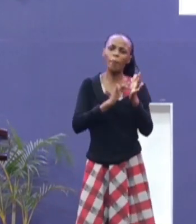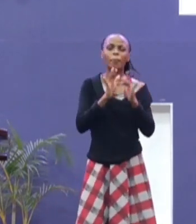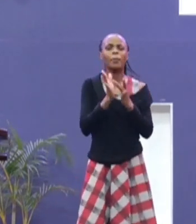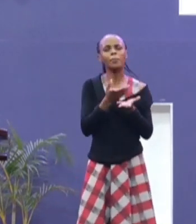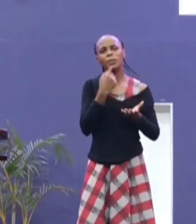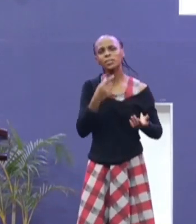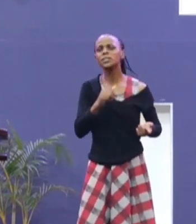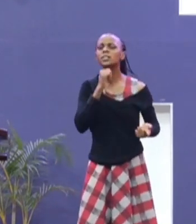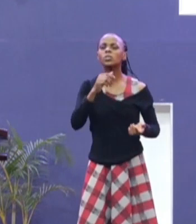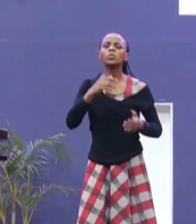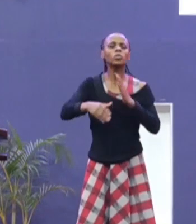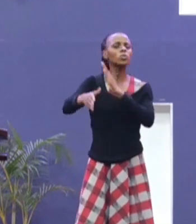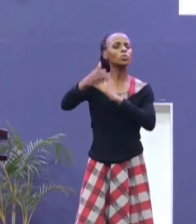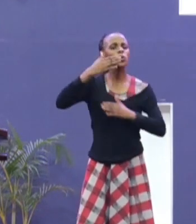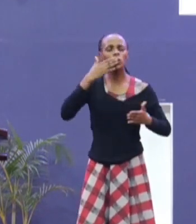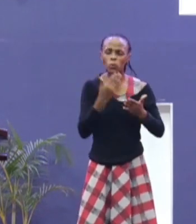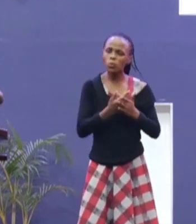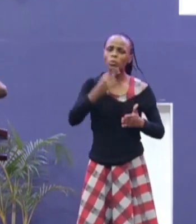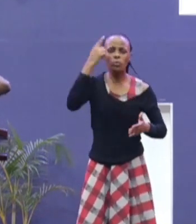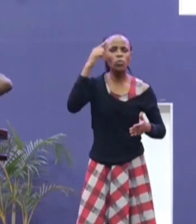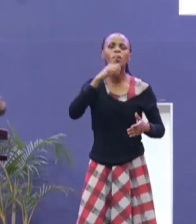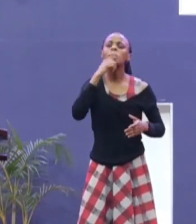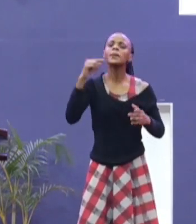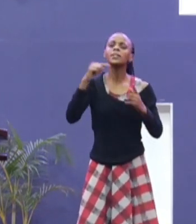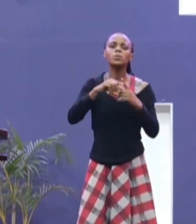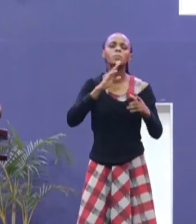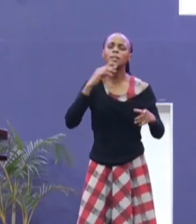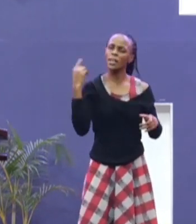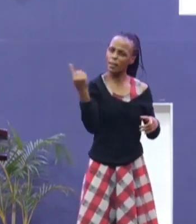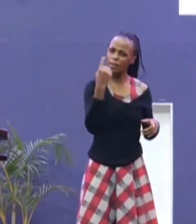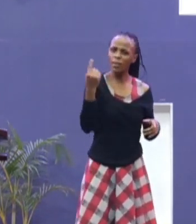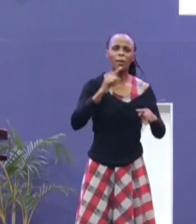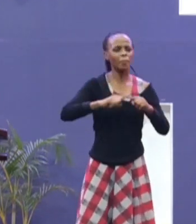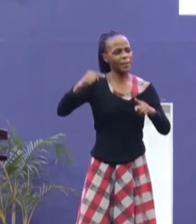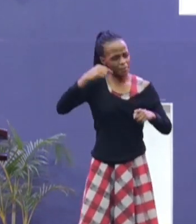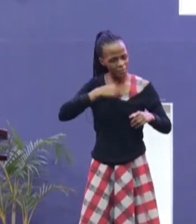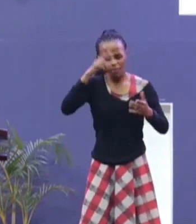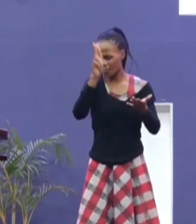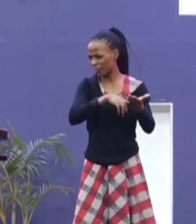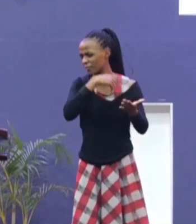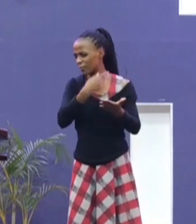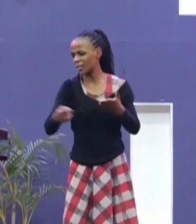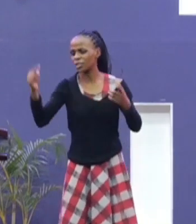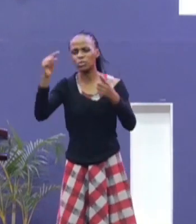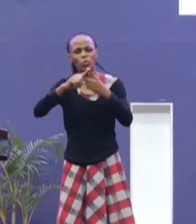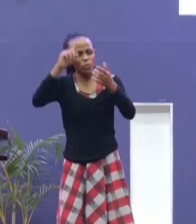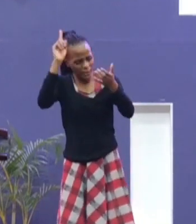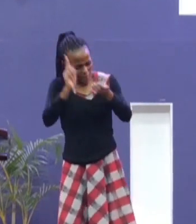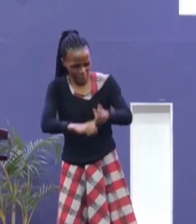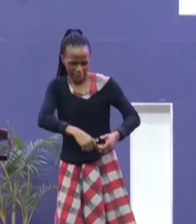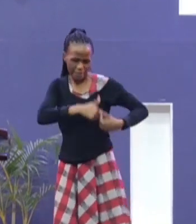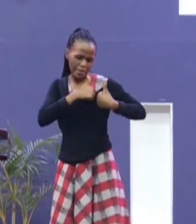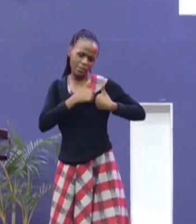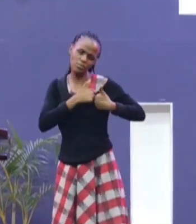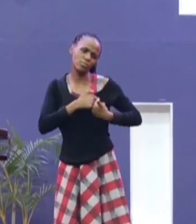is not good for a man to be alone? But as for me, I've failed to find a pattern. Kijja kitya nti